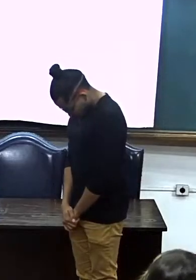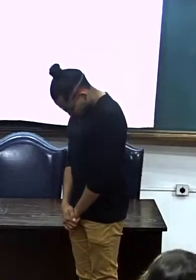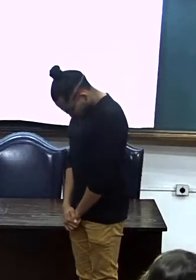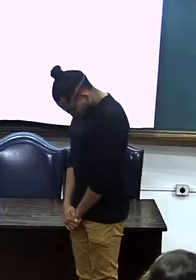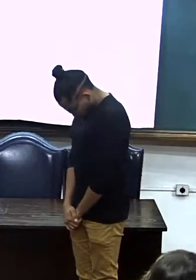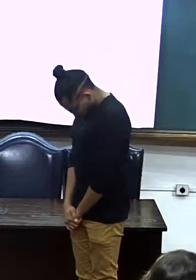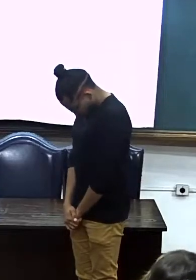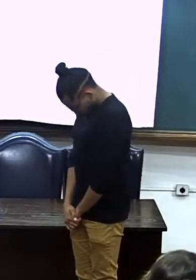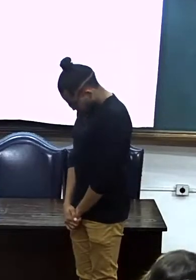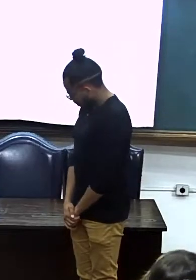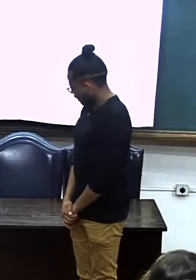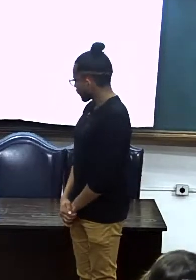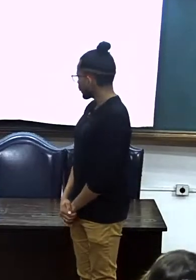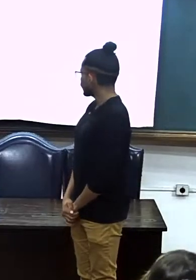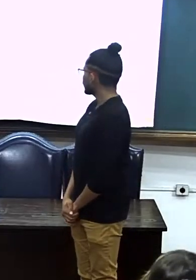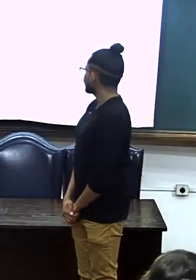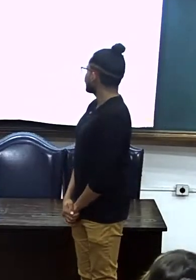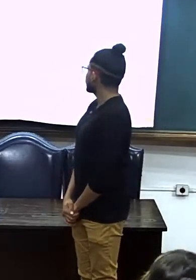prosódica,